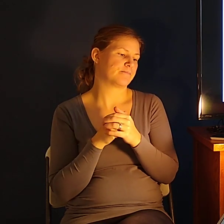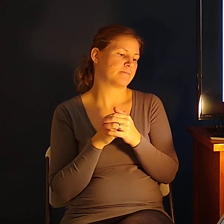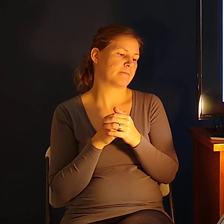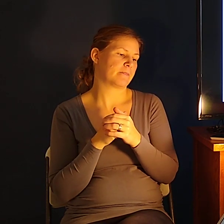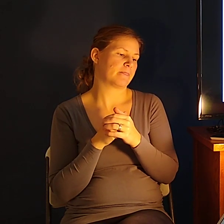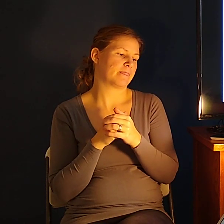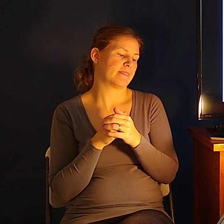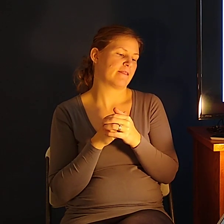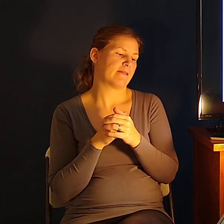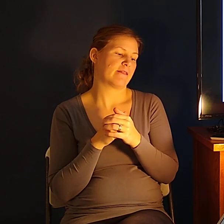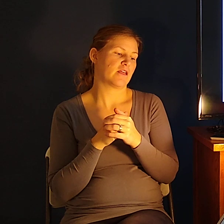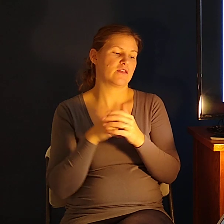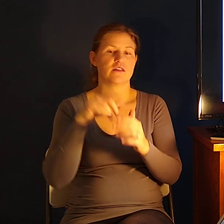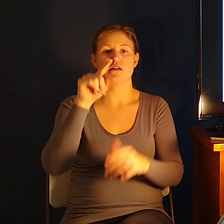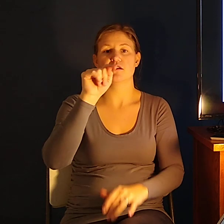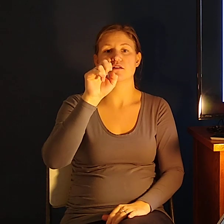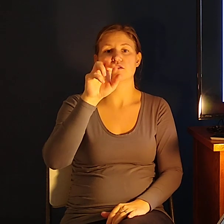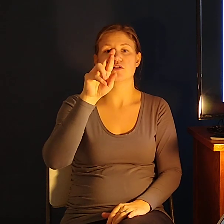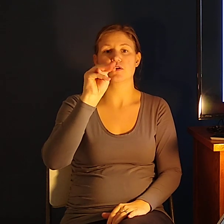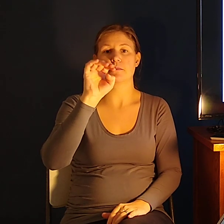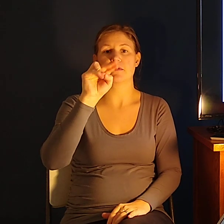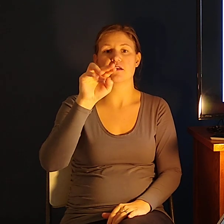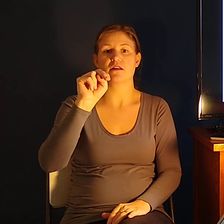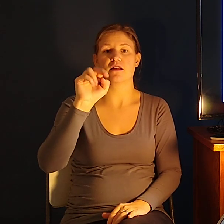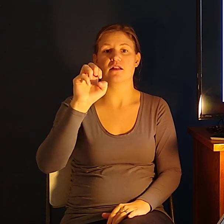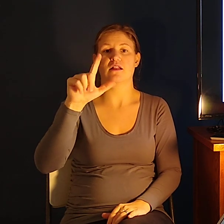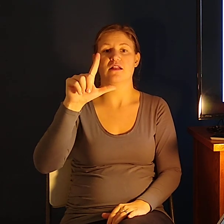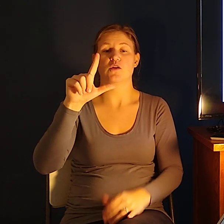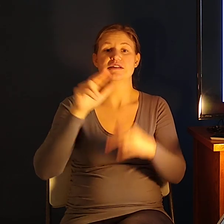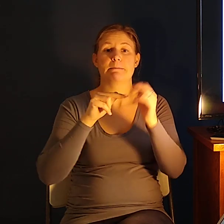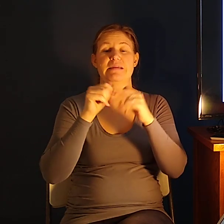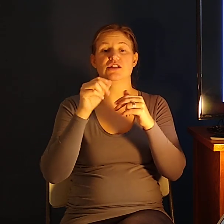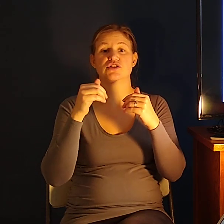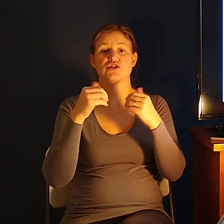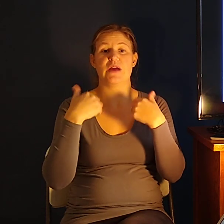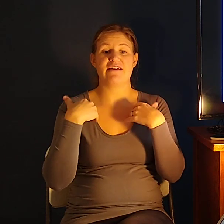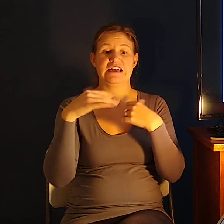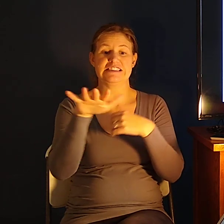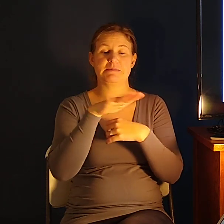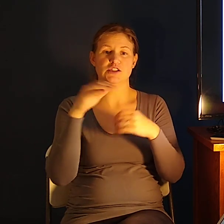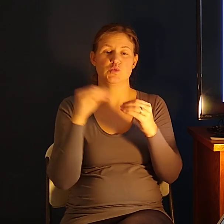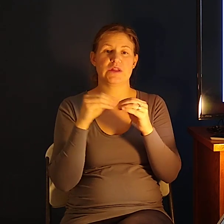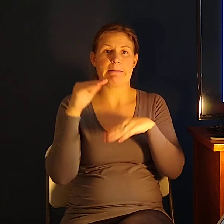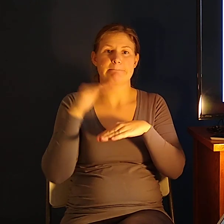The terminal was built to span a space with minimal material.